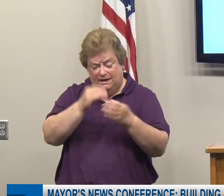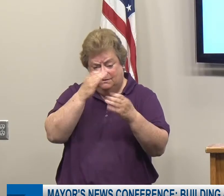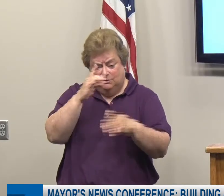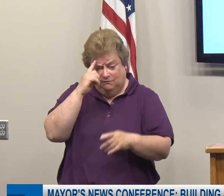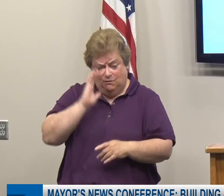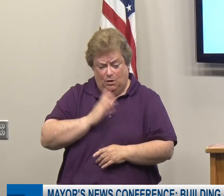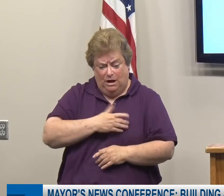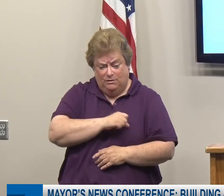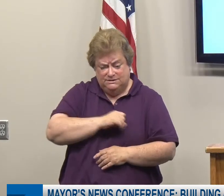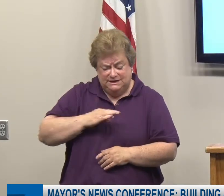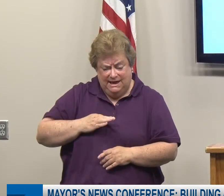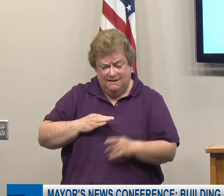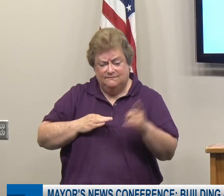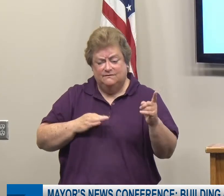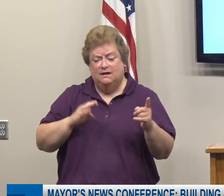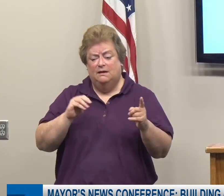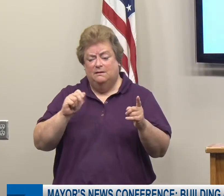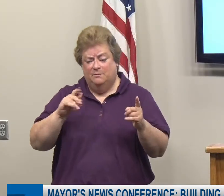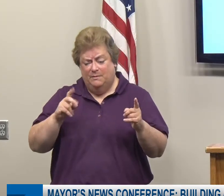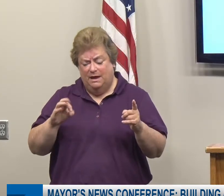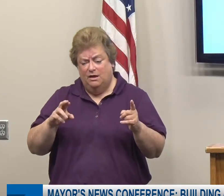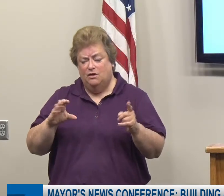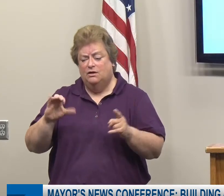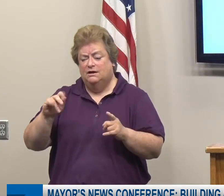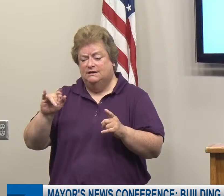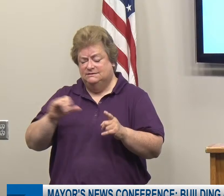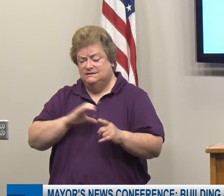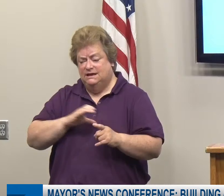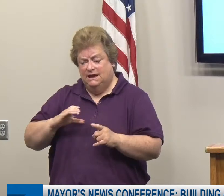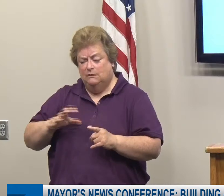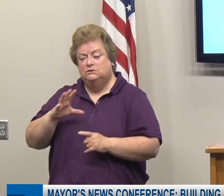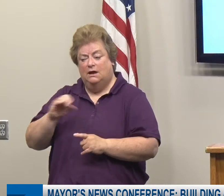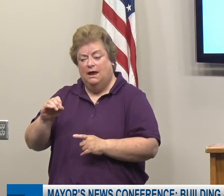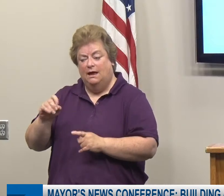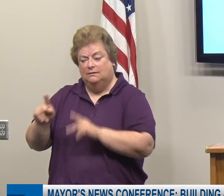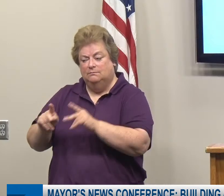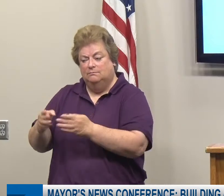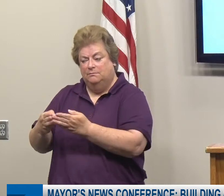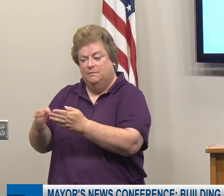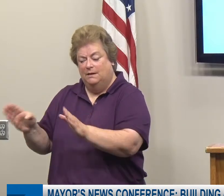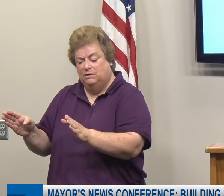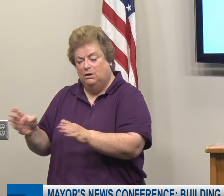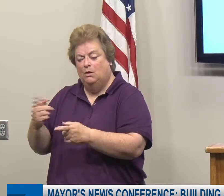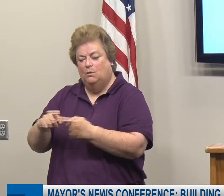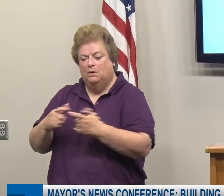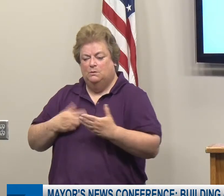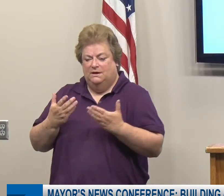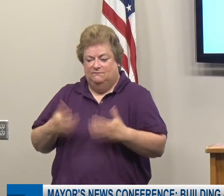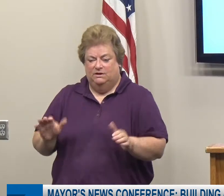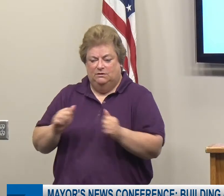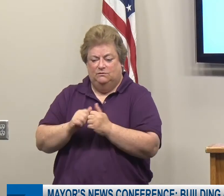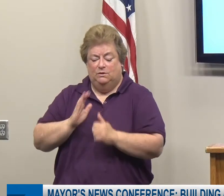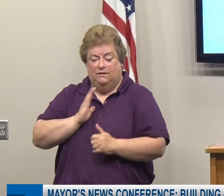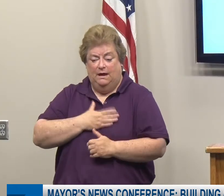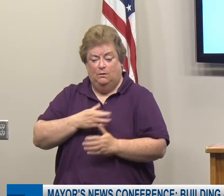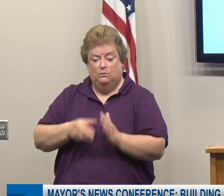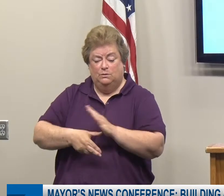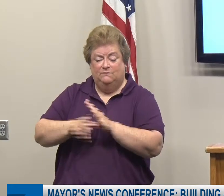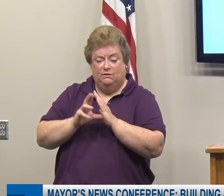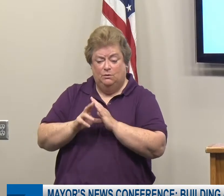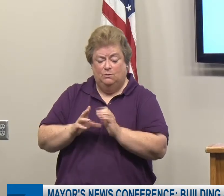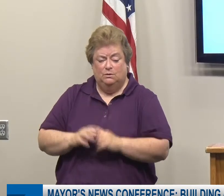staff, to the mayor, to the city council, and to the public once this review is completed.